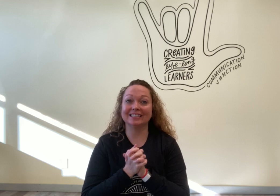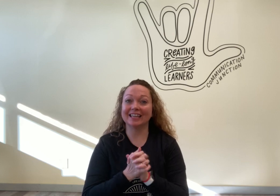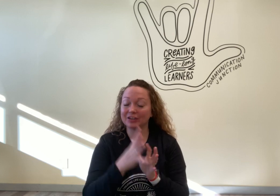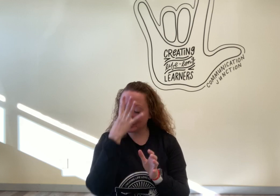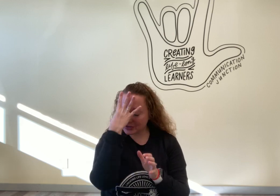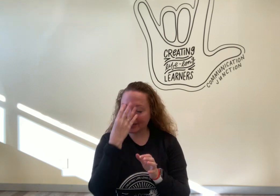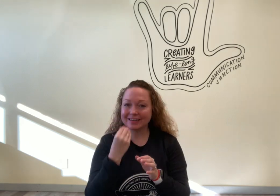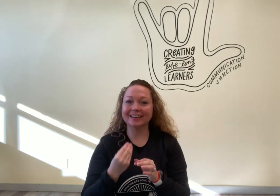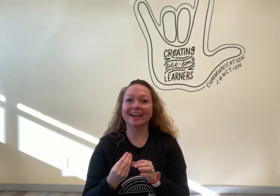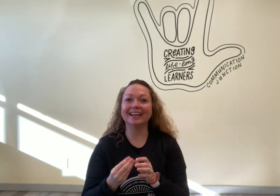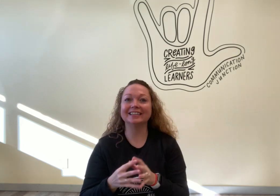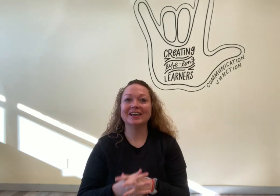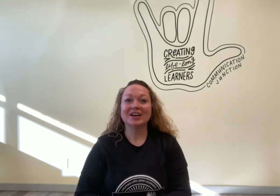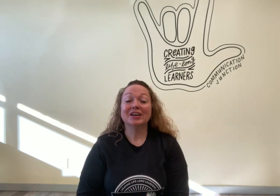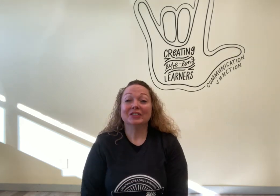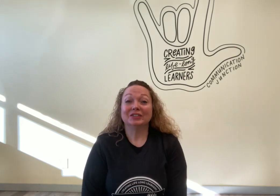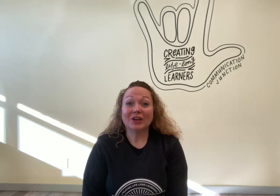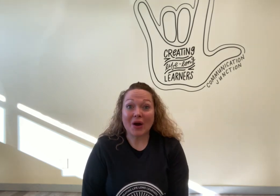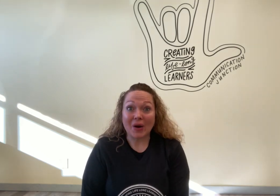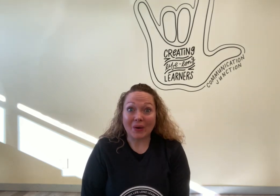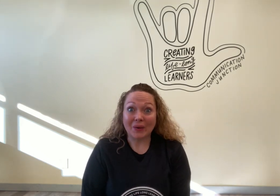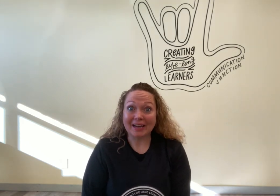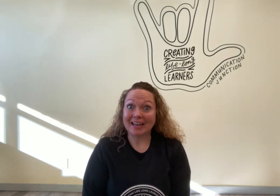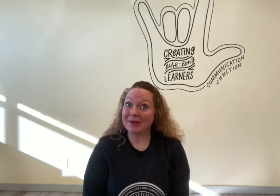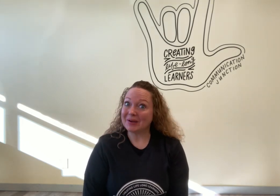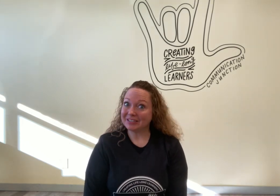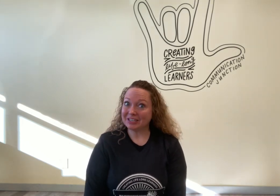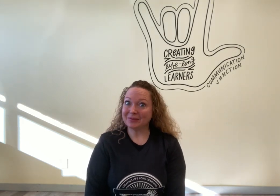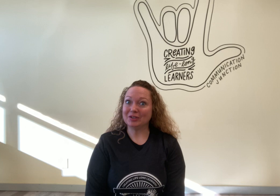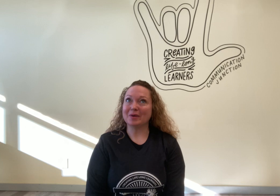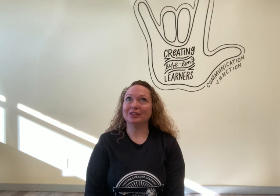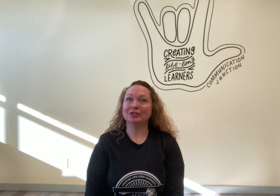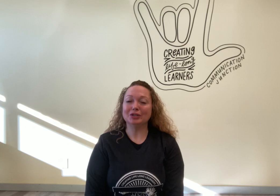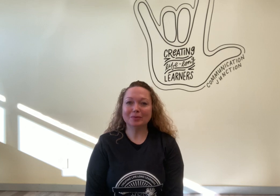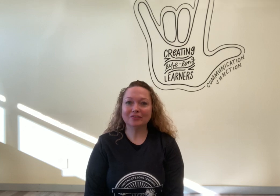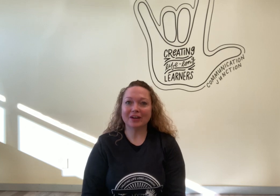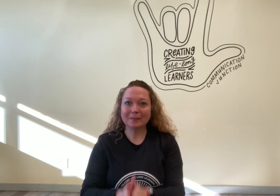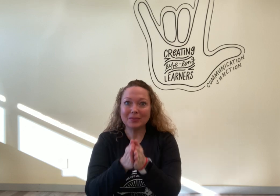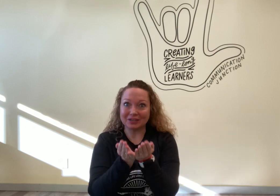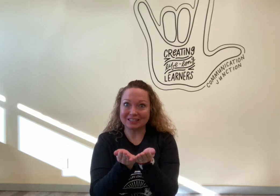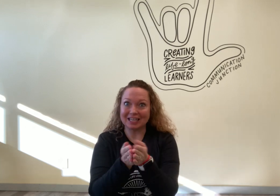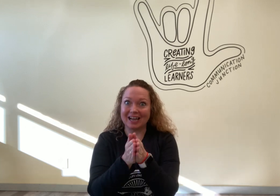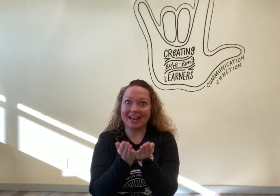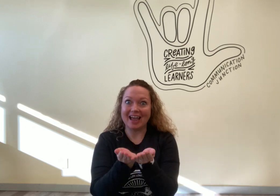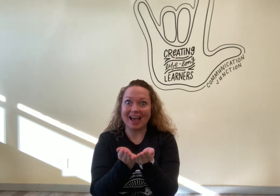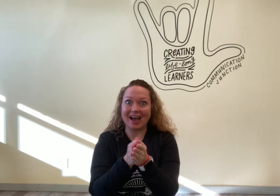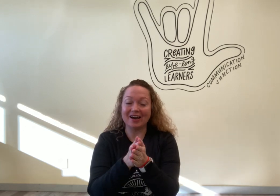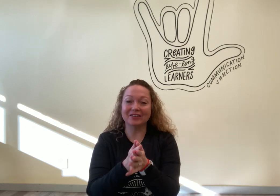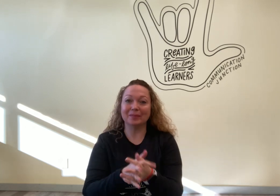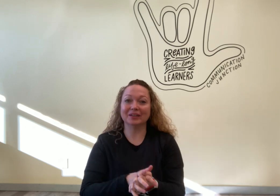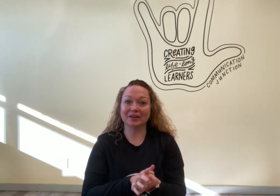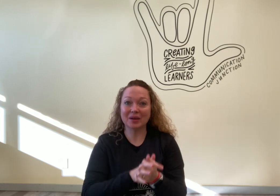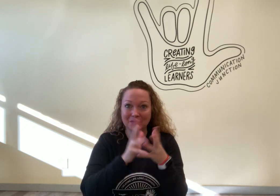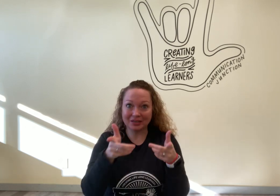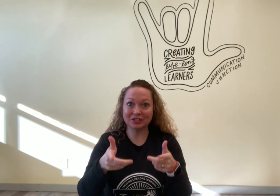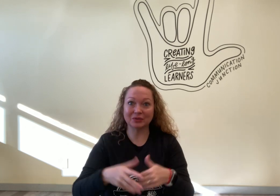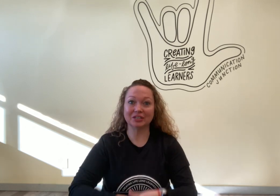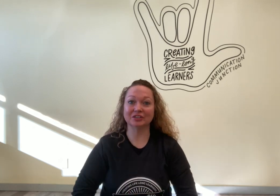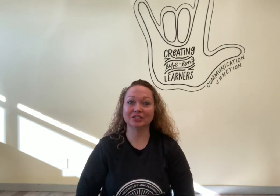saying good night. So I can't wait to share with you my super fun books that I have, and I'm going to mention those here in just a